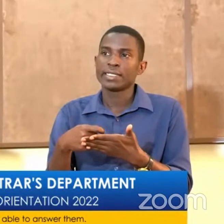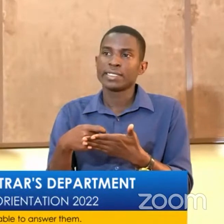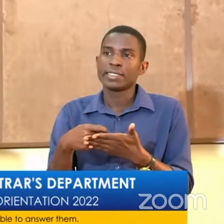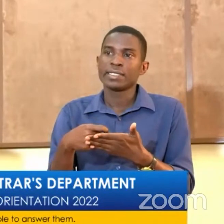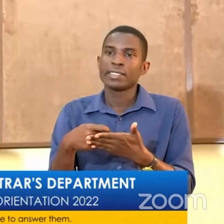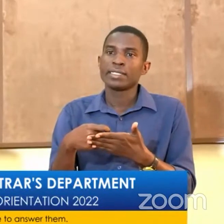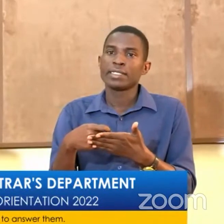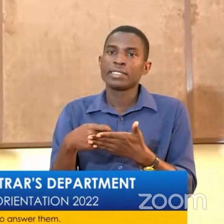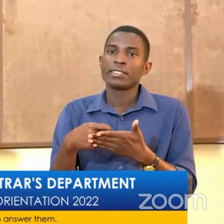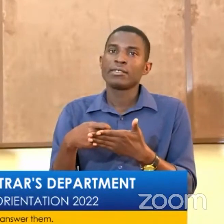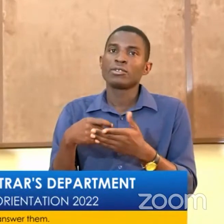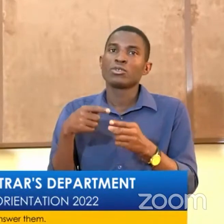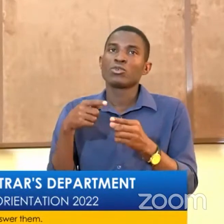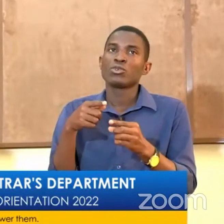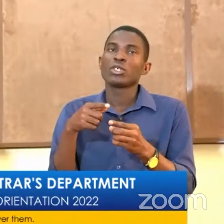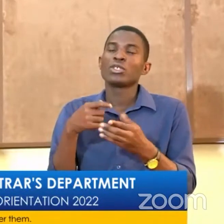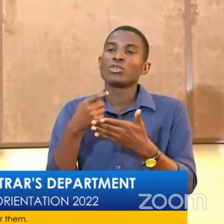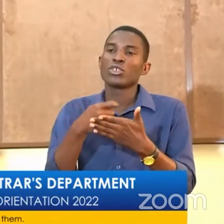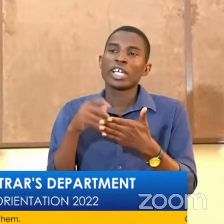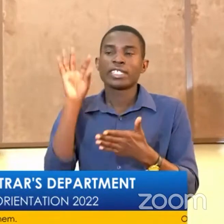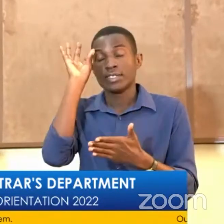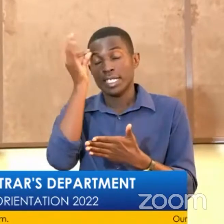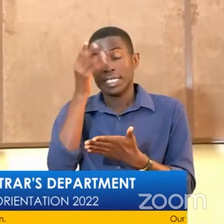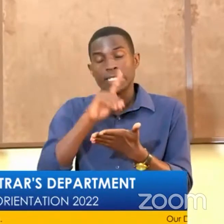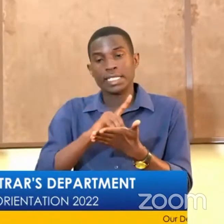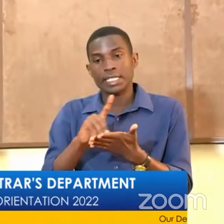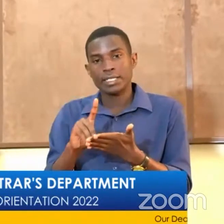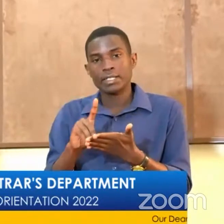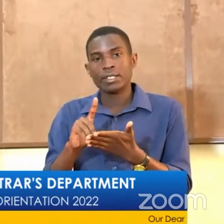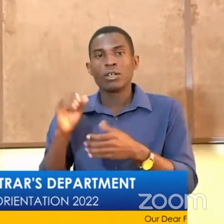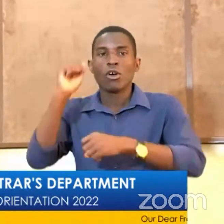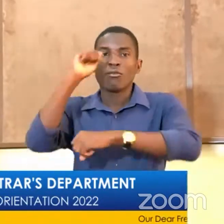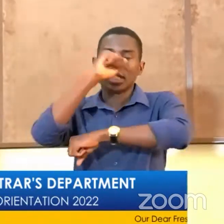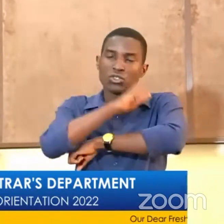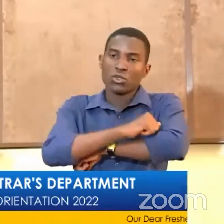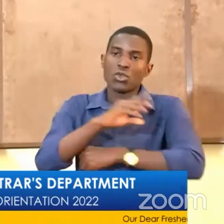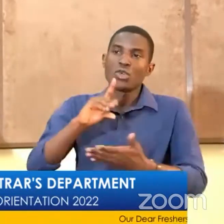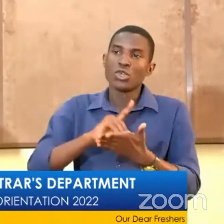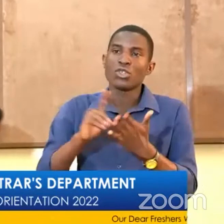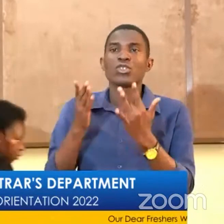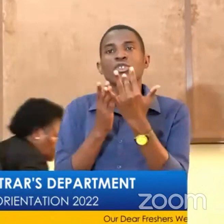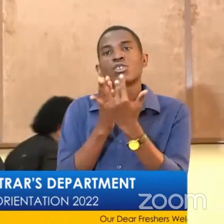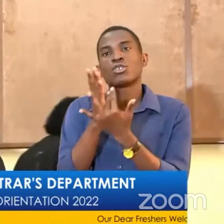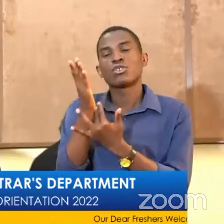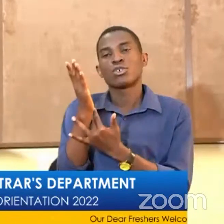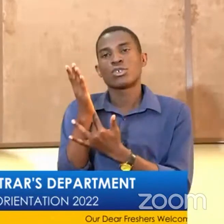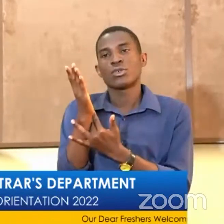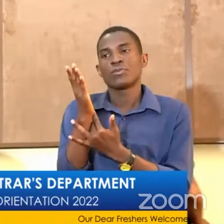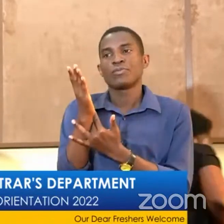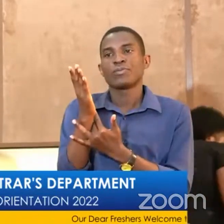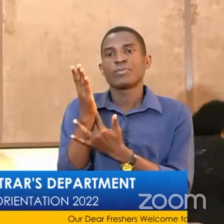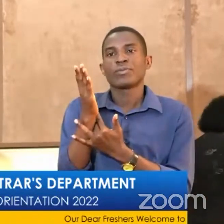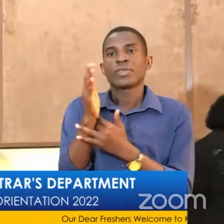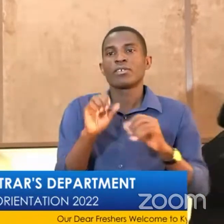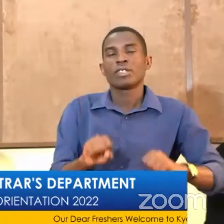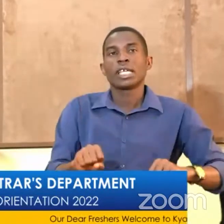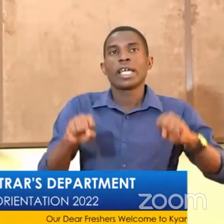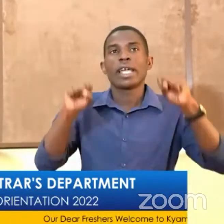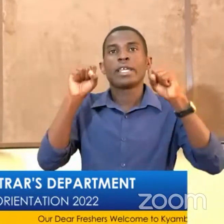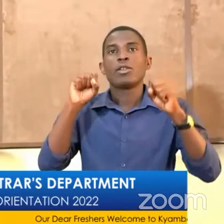to the respective faculty dean or school dean through the respective head of